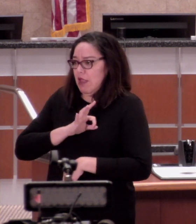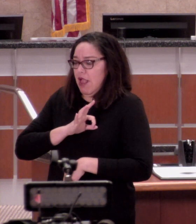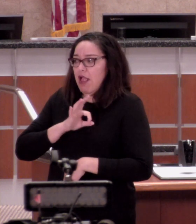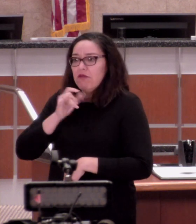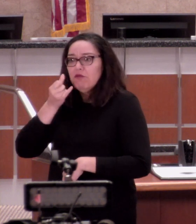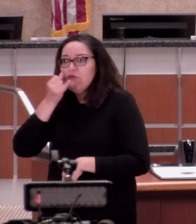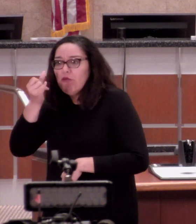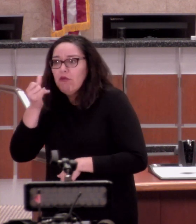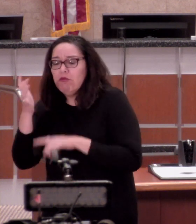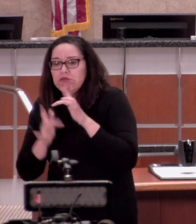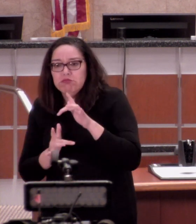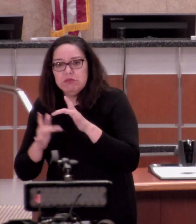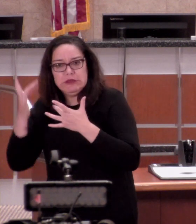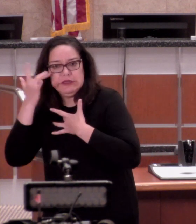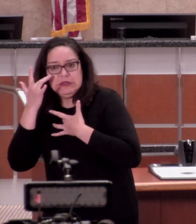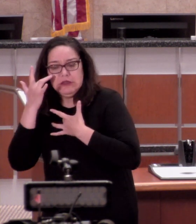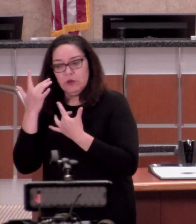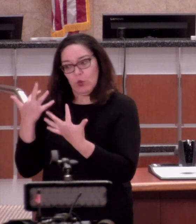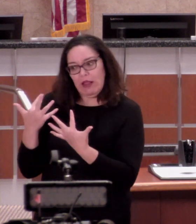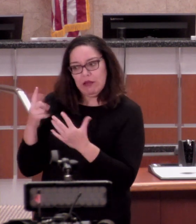test results for them.